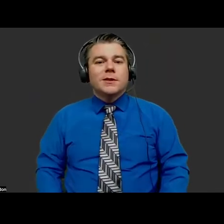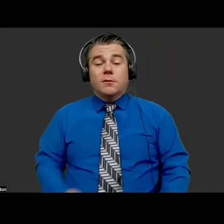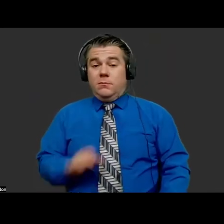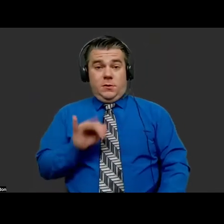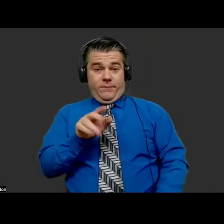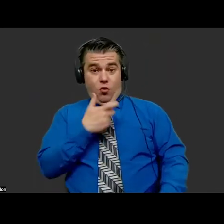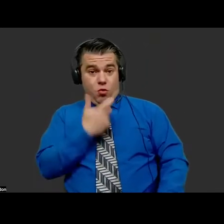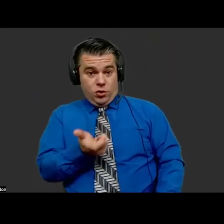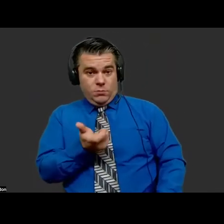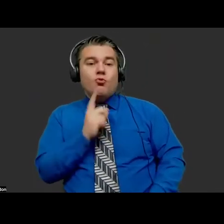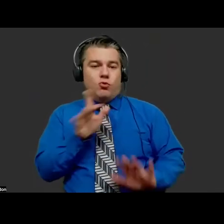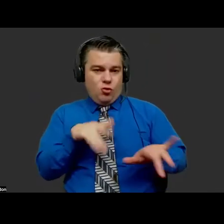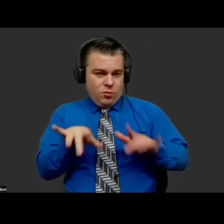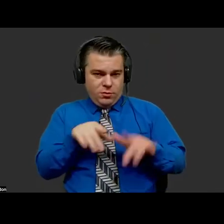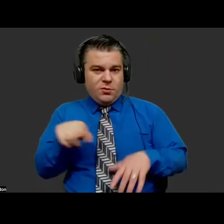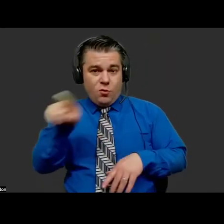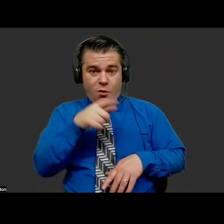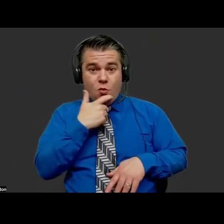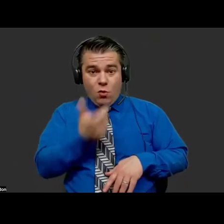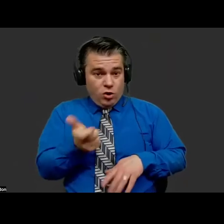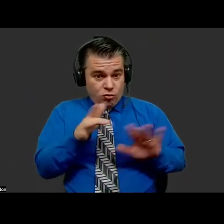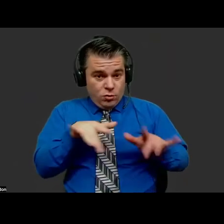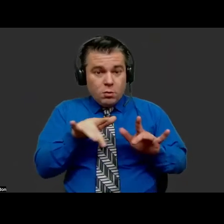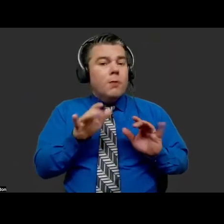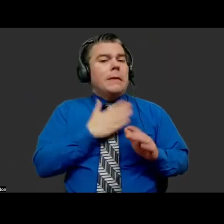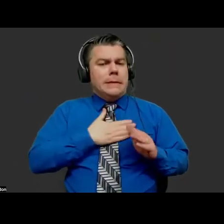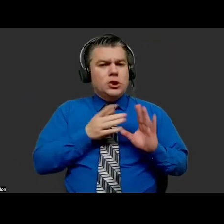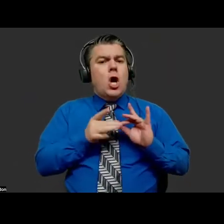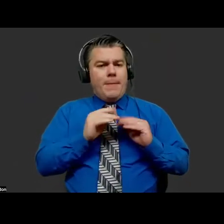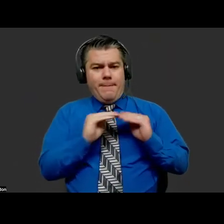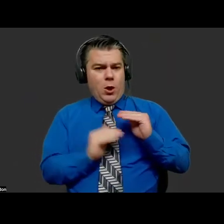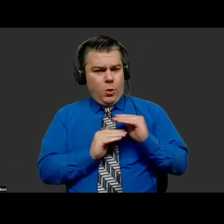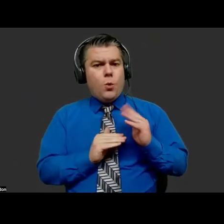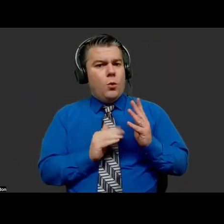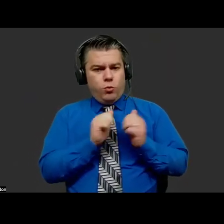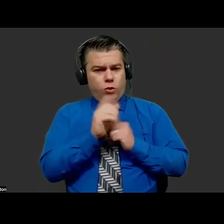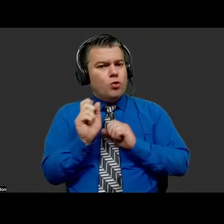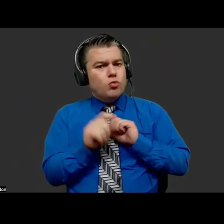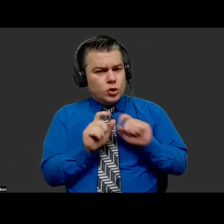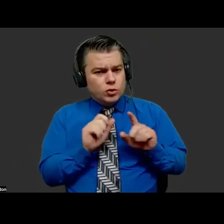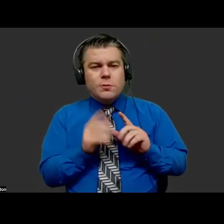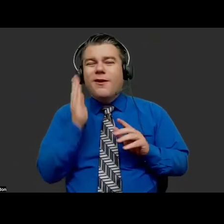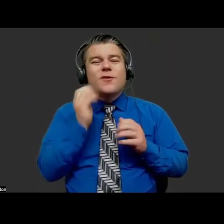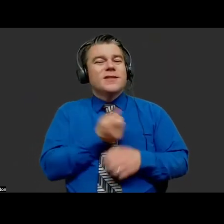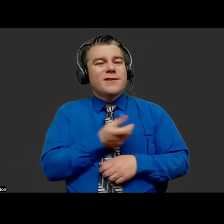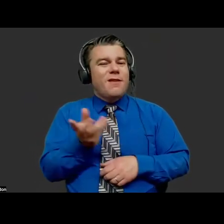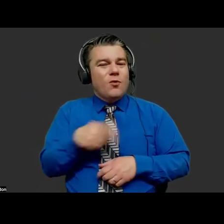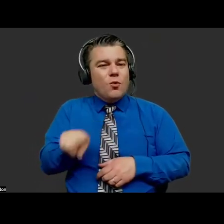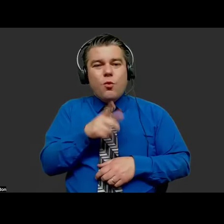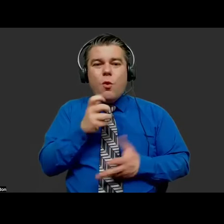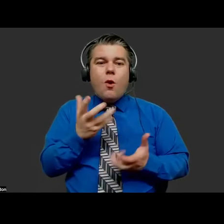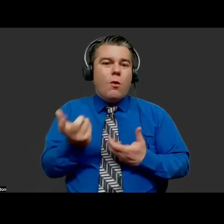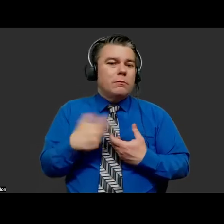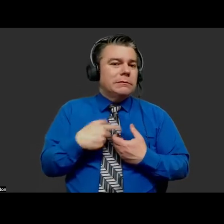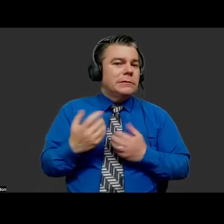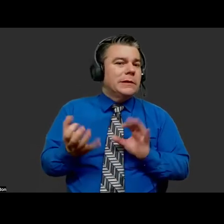am recording this. If you're watching the recording, please comment below. Comment below with your questions. I know there were several of you that wanted to come and